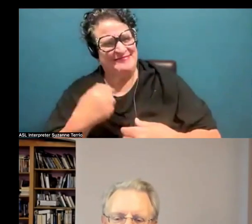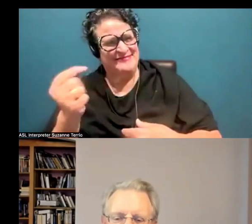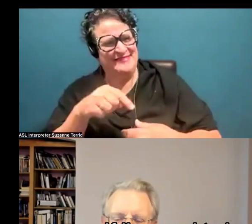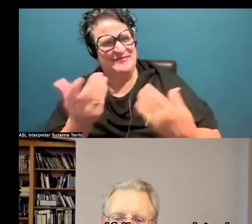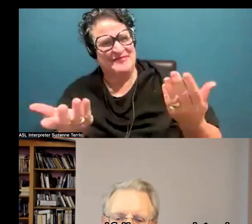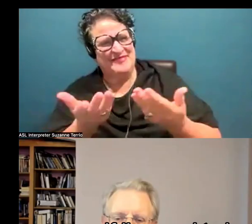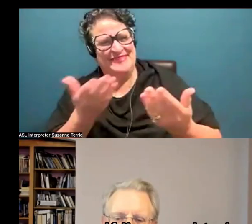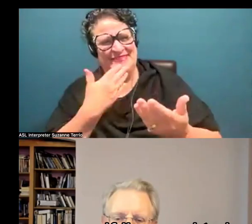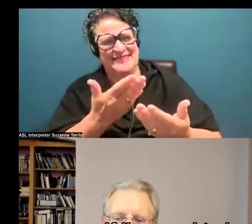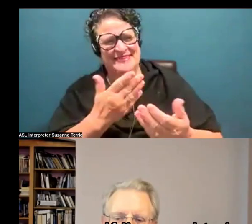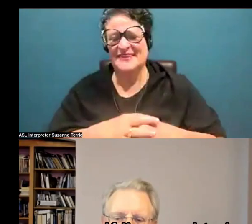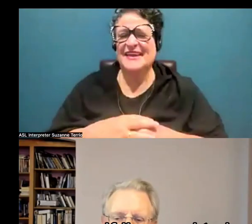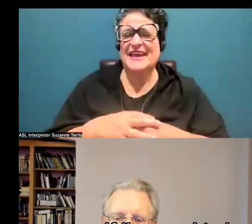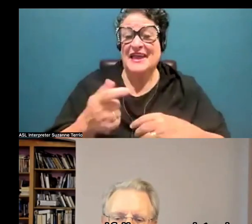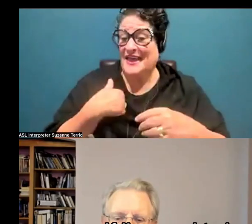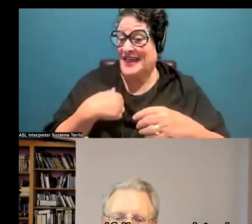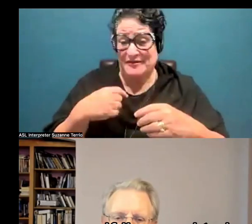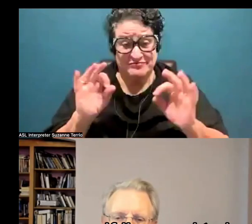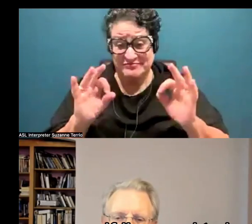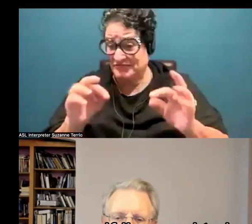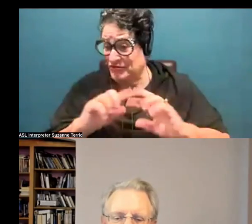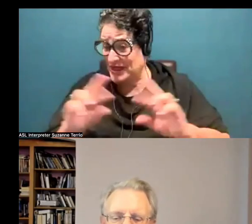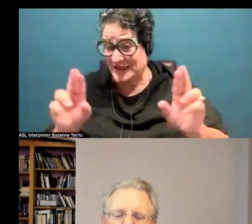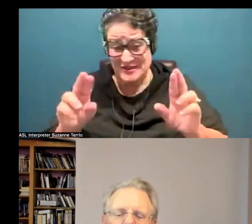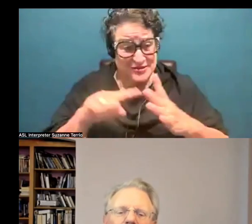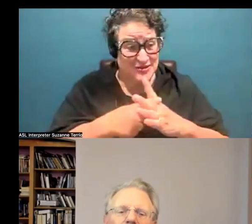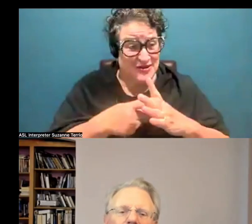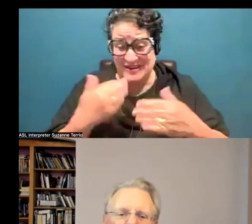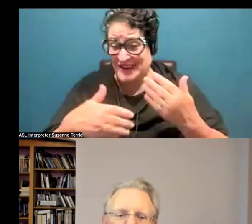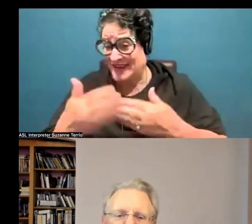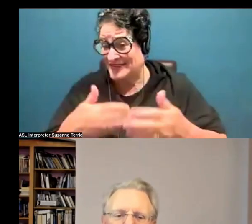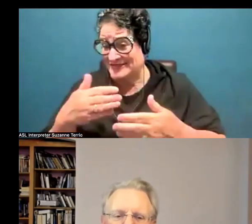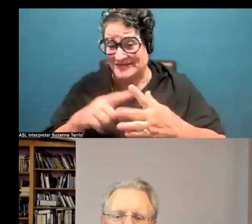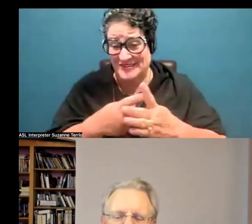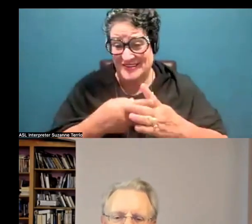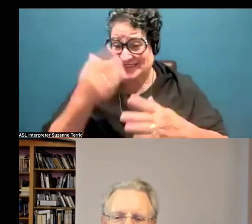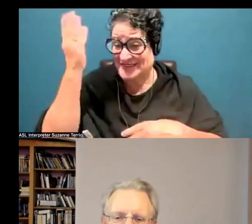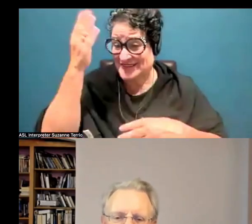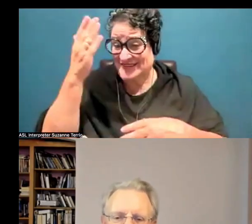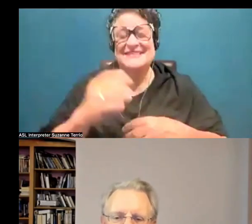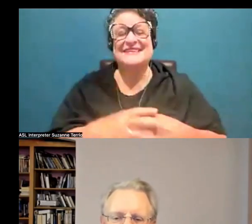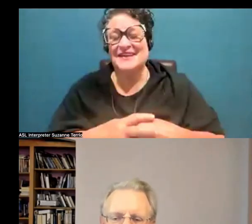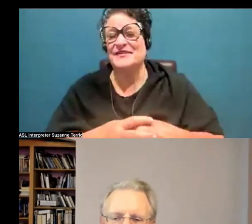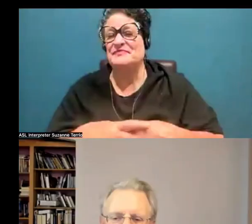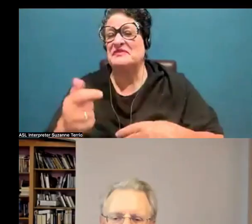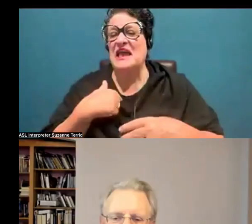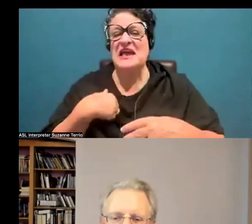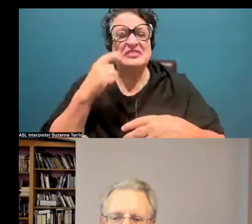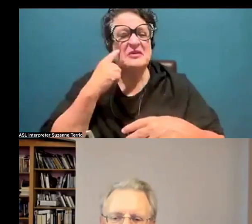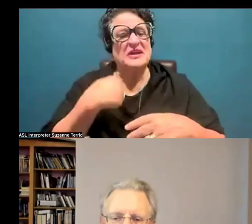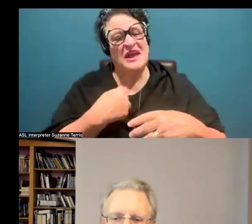Um, if I'm good to just start, I'll just get into it. Yes, I'm glad that you're here. I thought I would